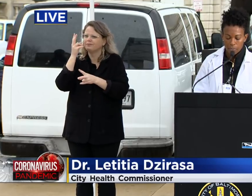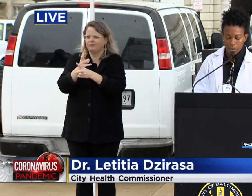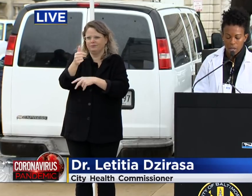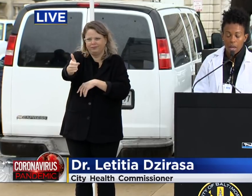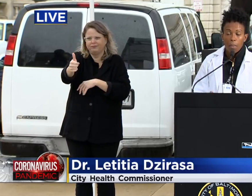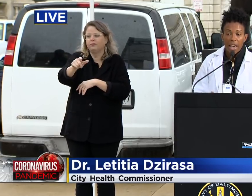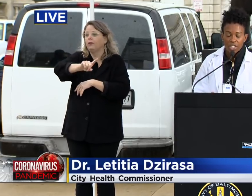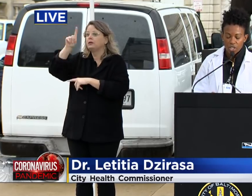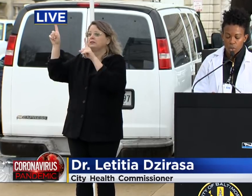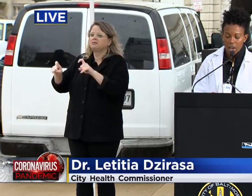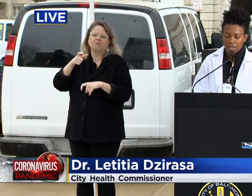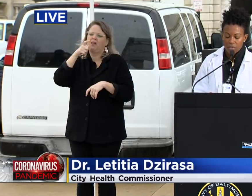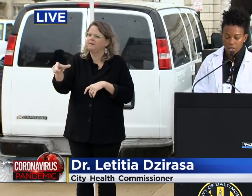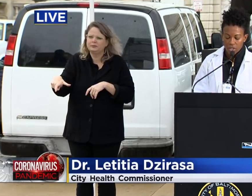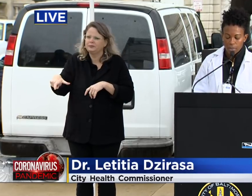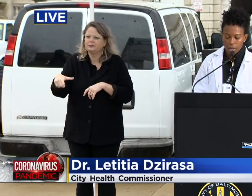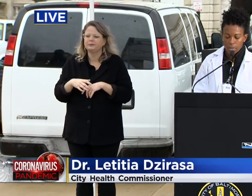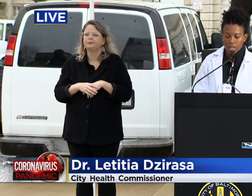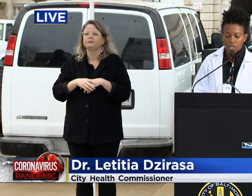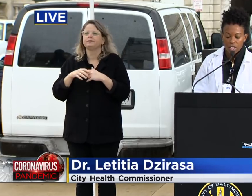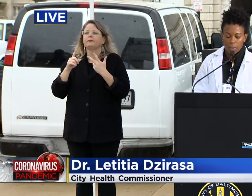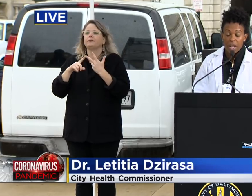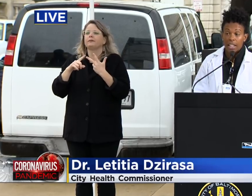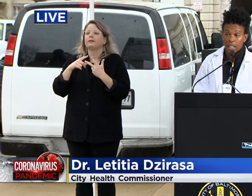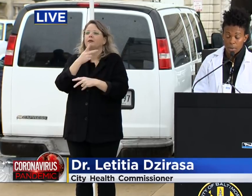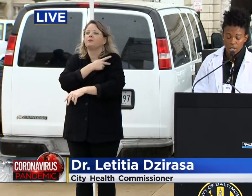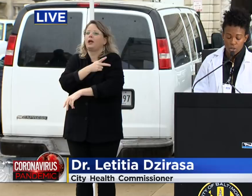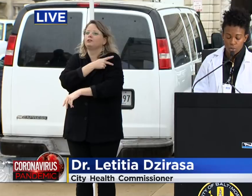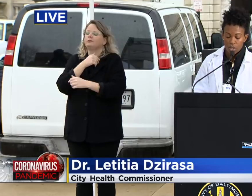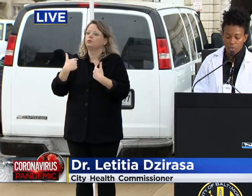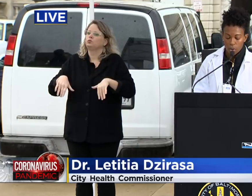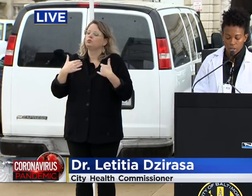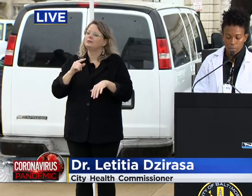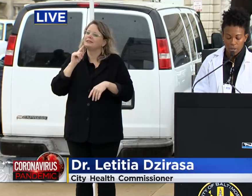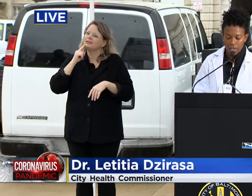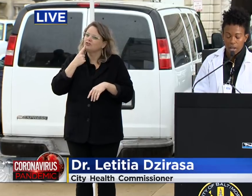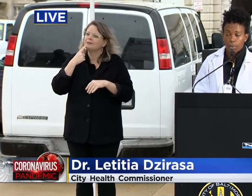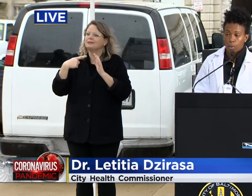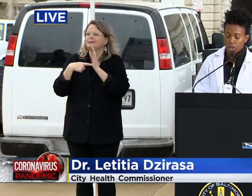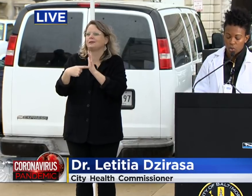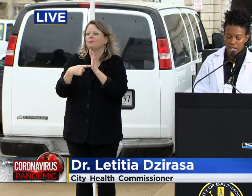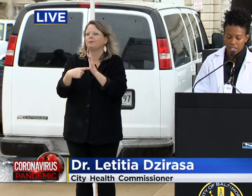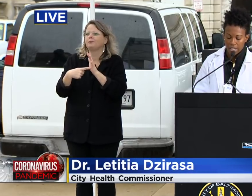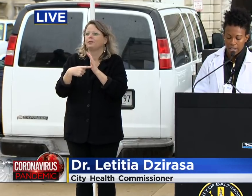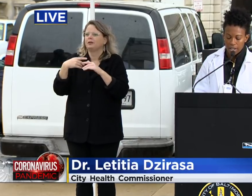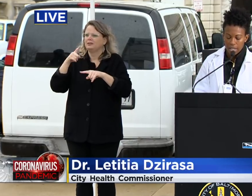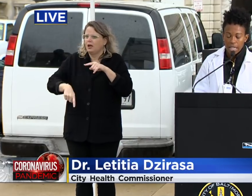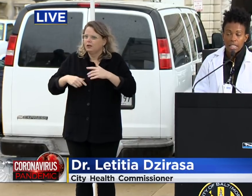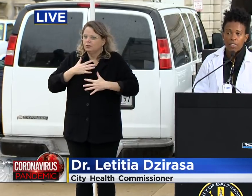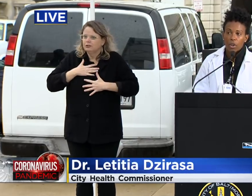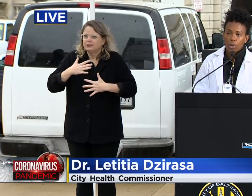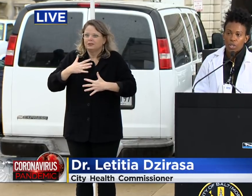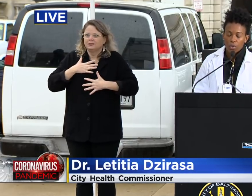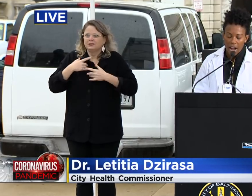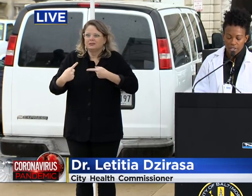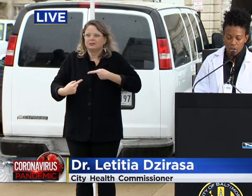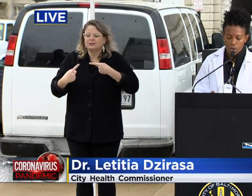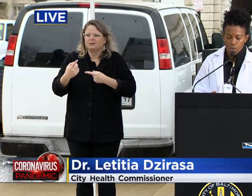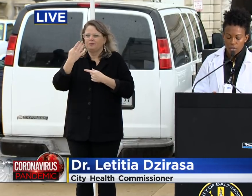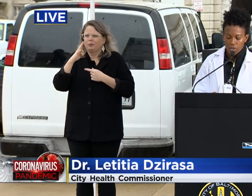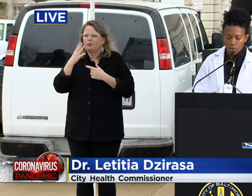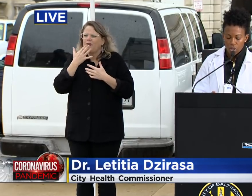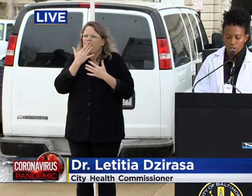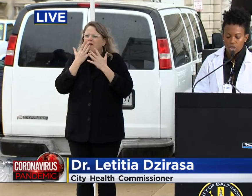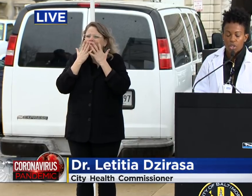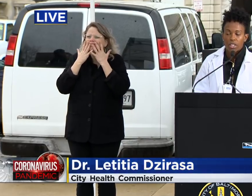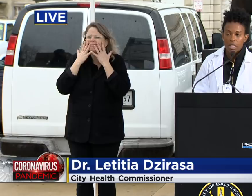time. Patients who have severe symptoms, such as but not limited to difficulty breathing, bluish-grayish skin, difficulty arousing, or